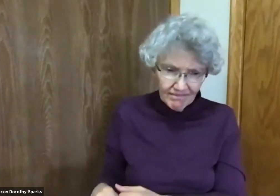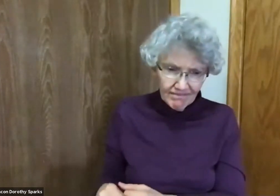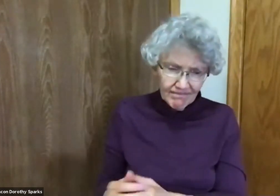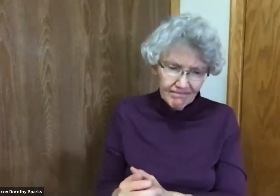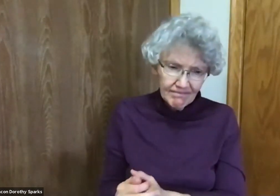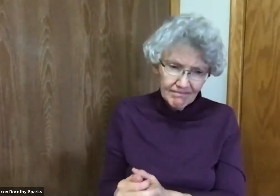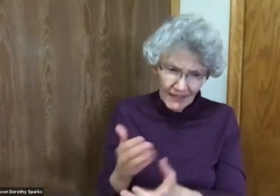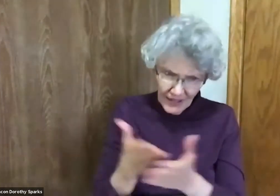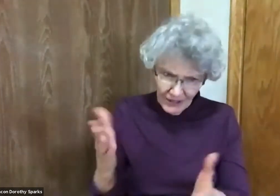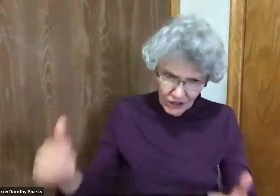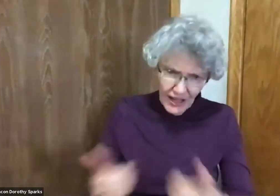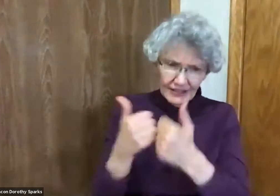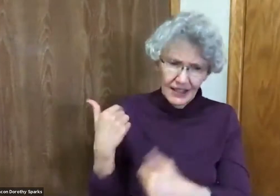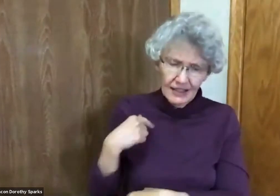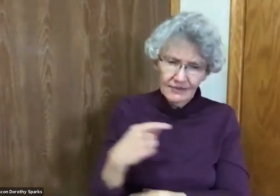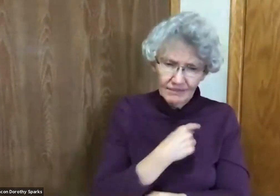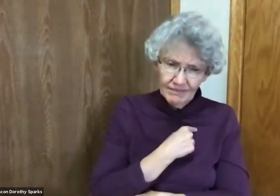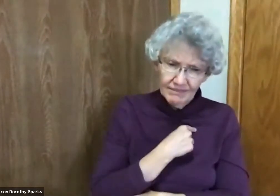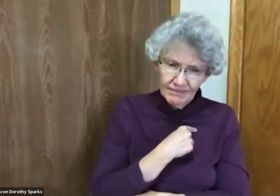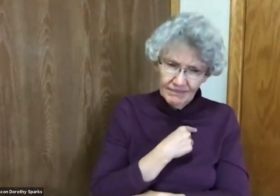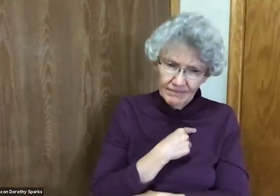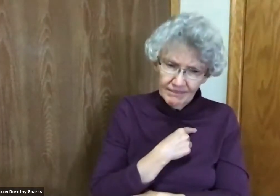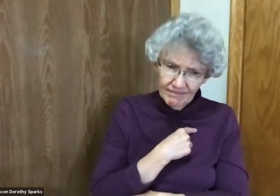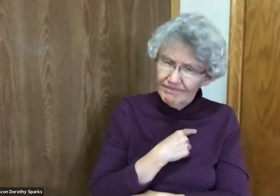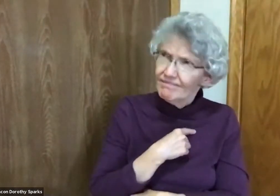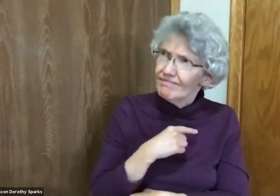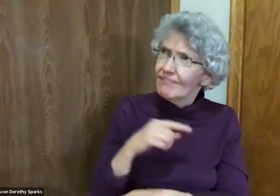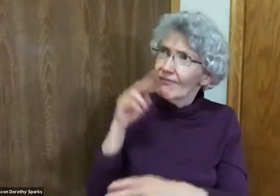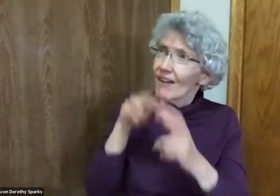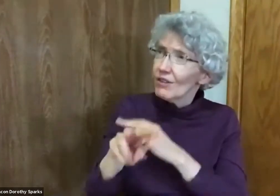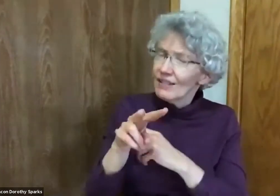that challenge and lead to our judgment.